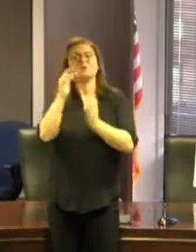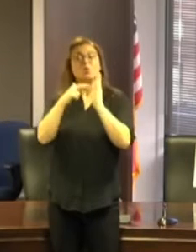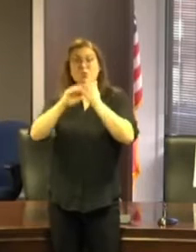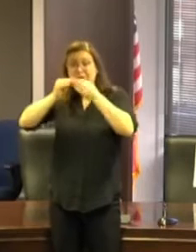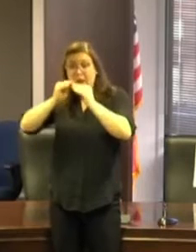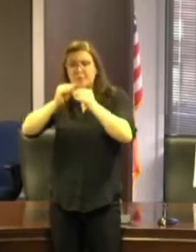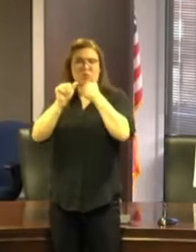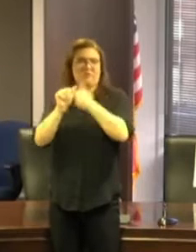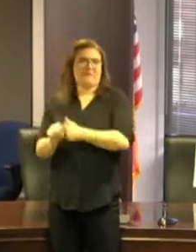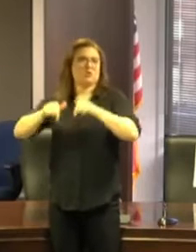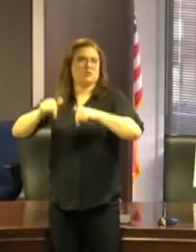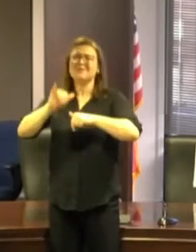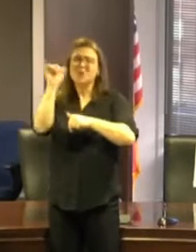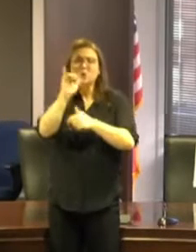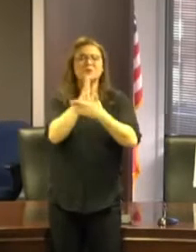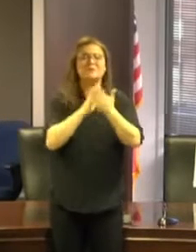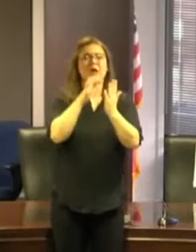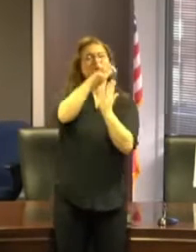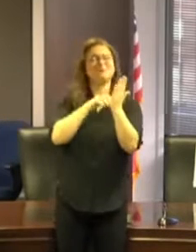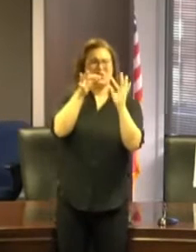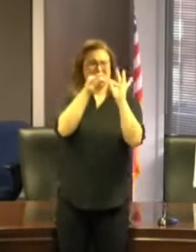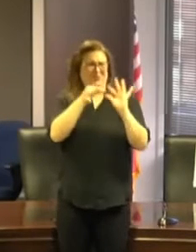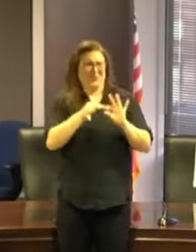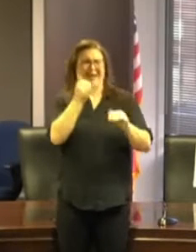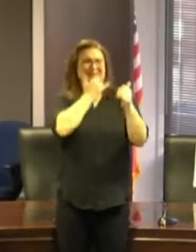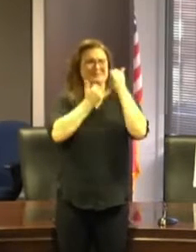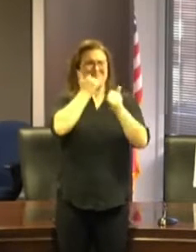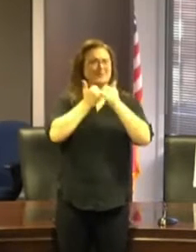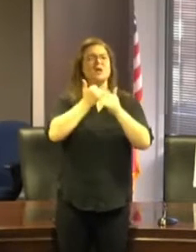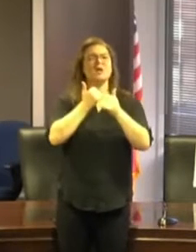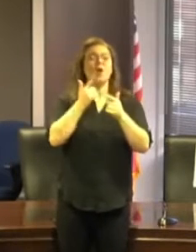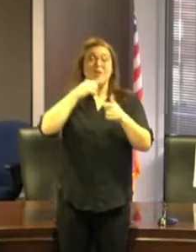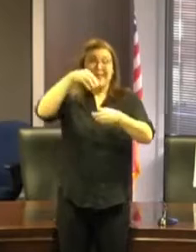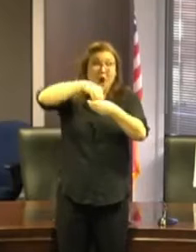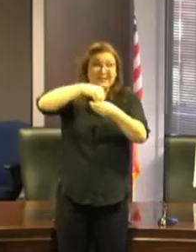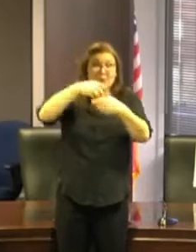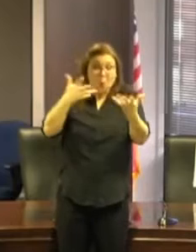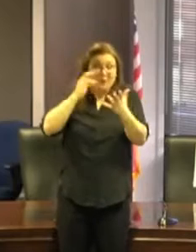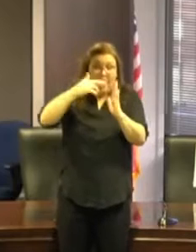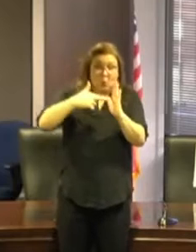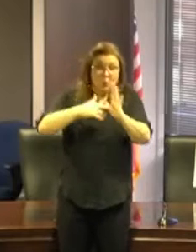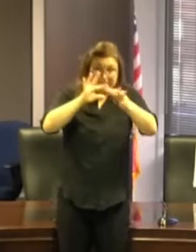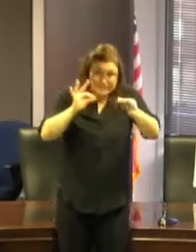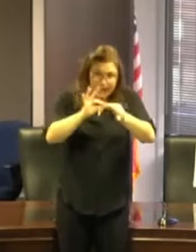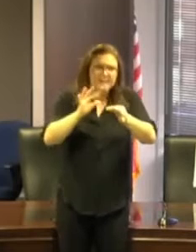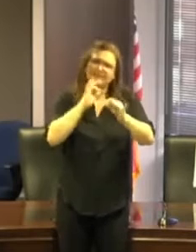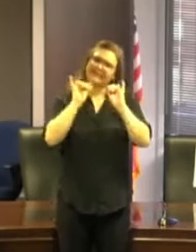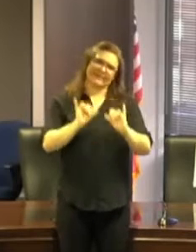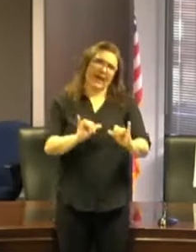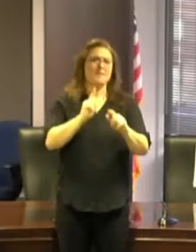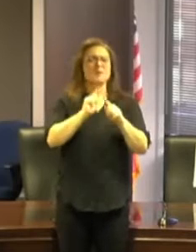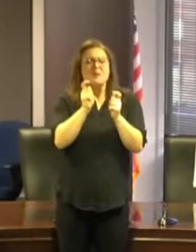grammatical errors. There are no changes to the content of the rule. At this time, I ask if there are any questions from the board.